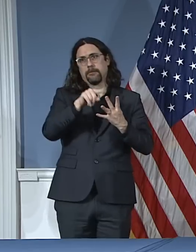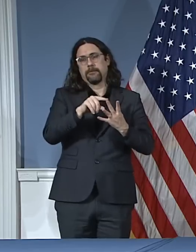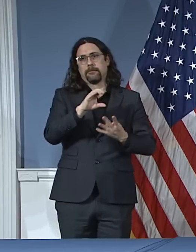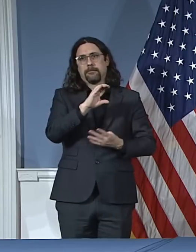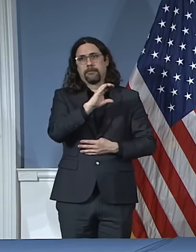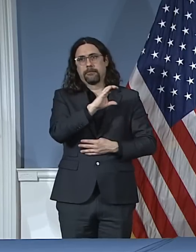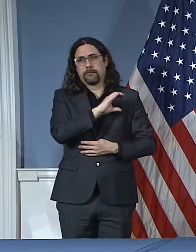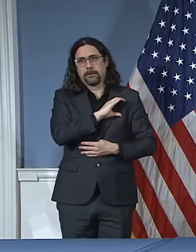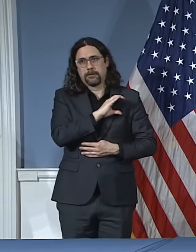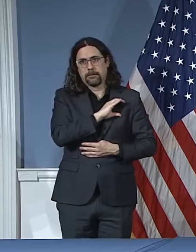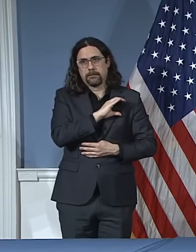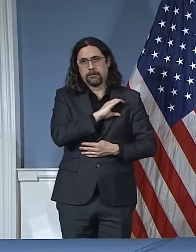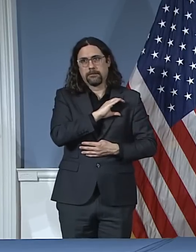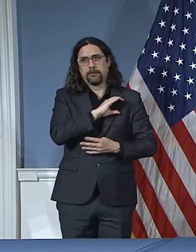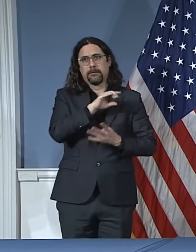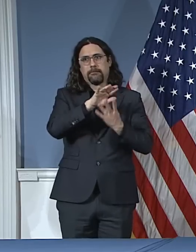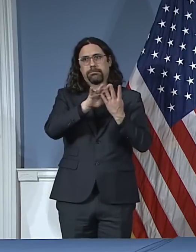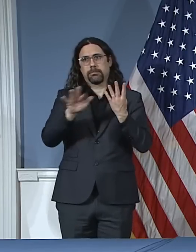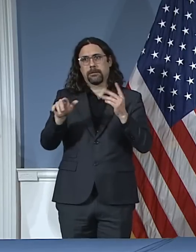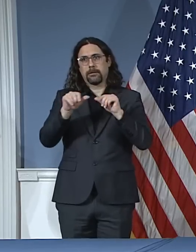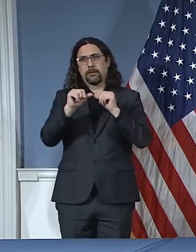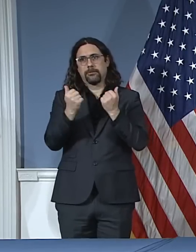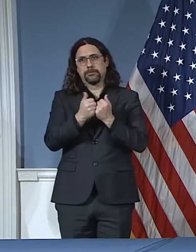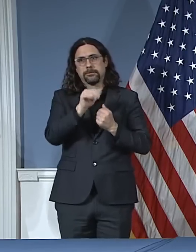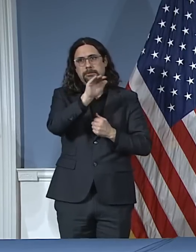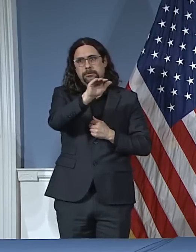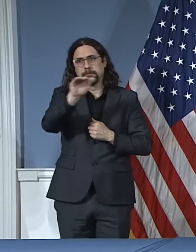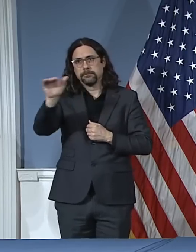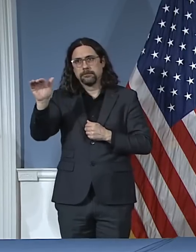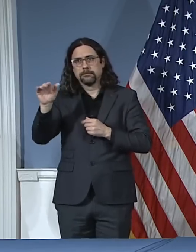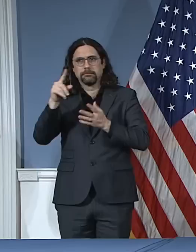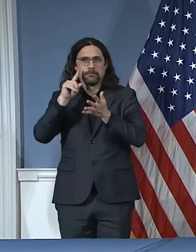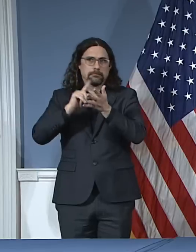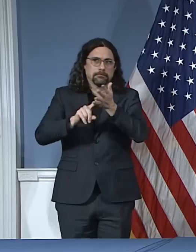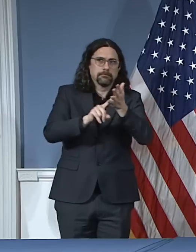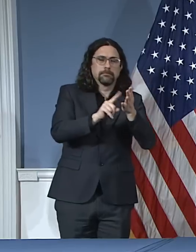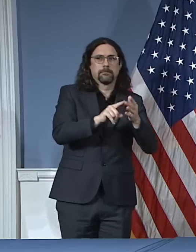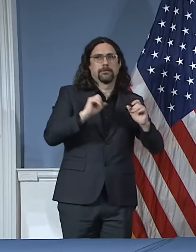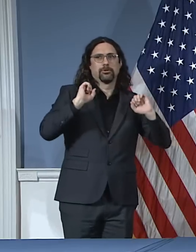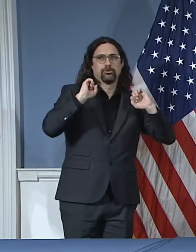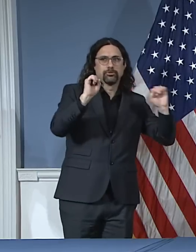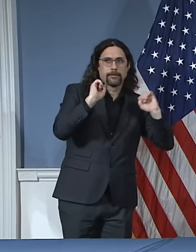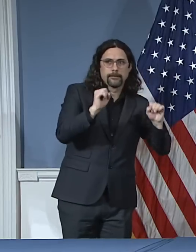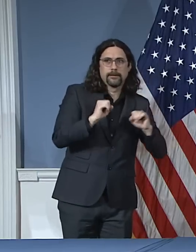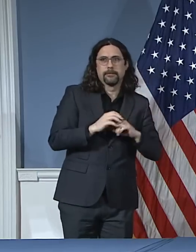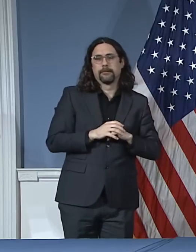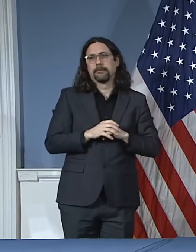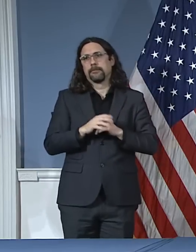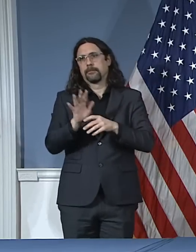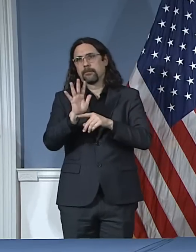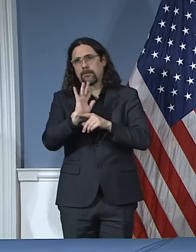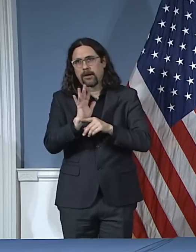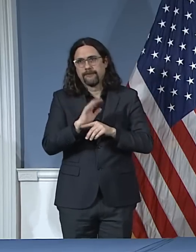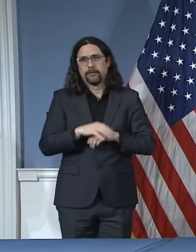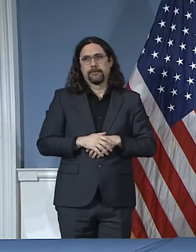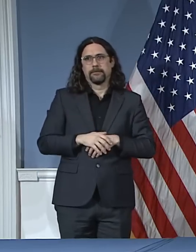bars, restaurants, movie theaters, gyms, any place that we needed to ensure people were not congregating. There were